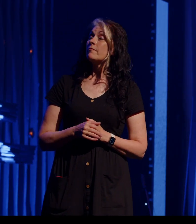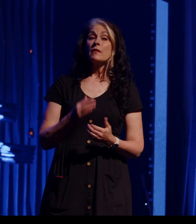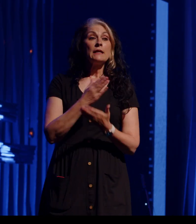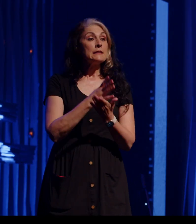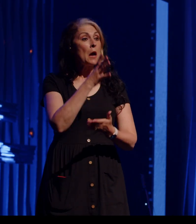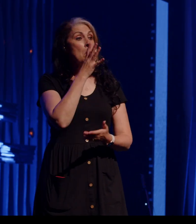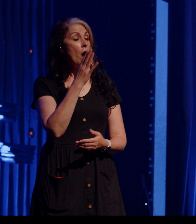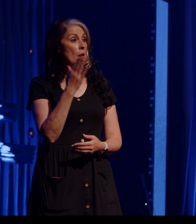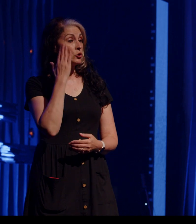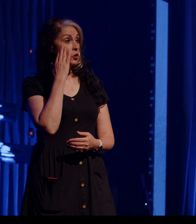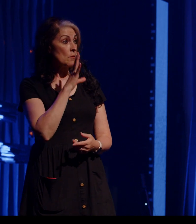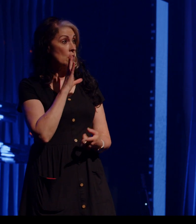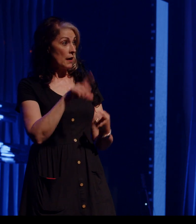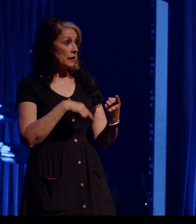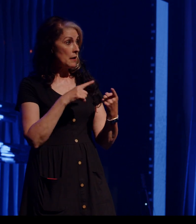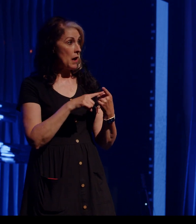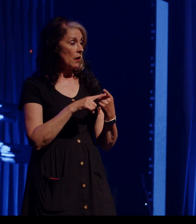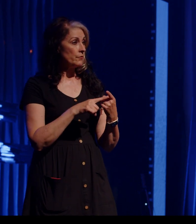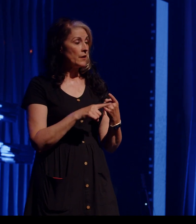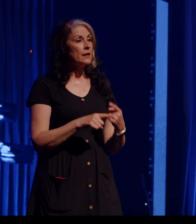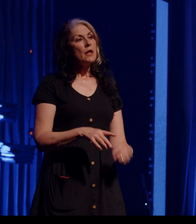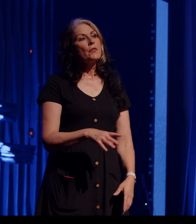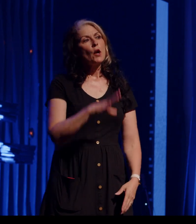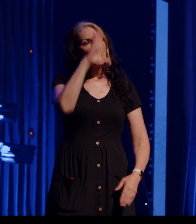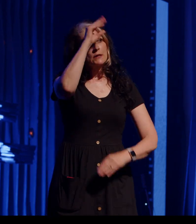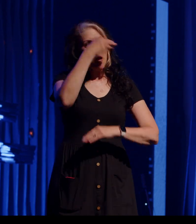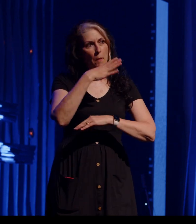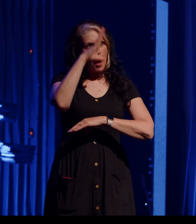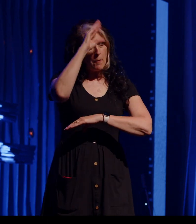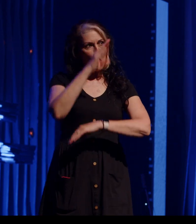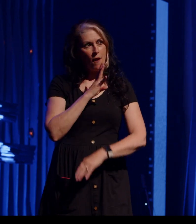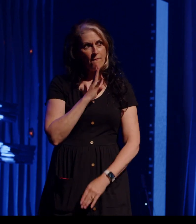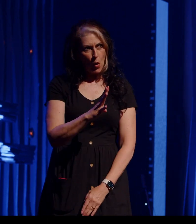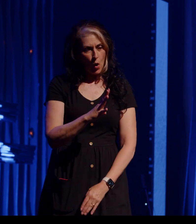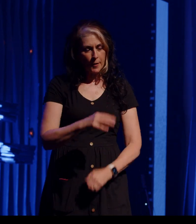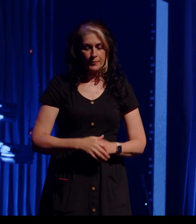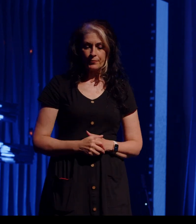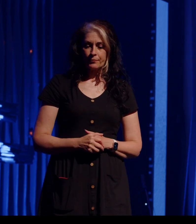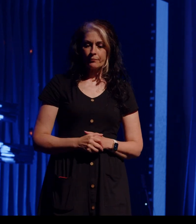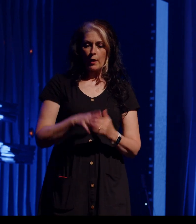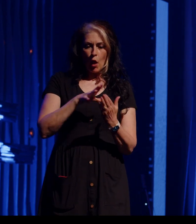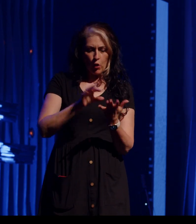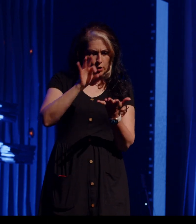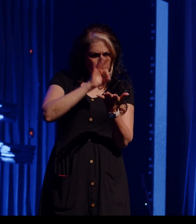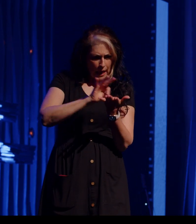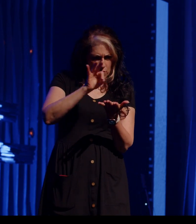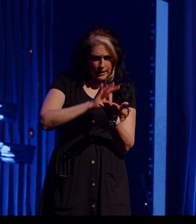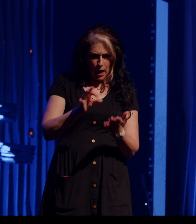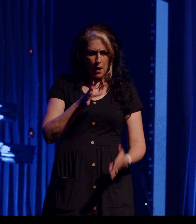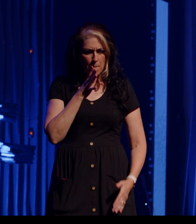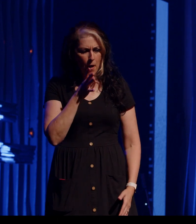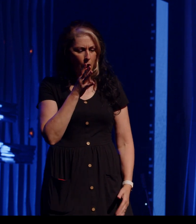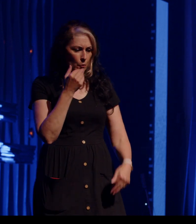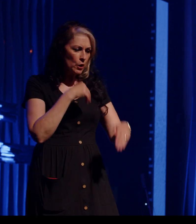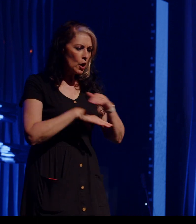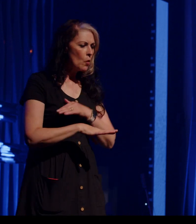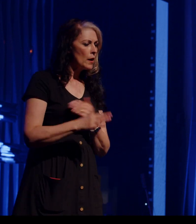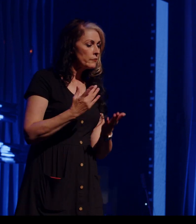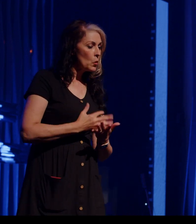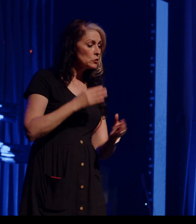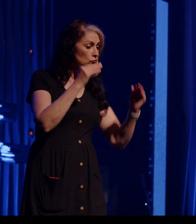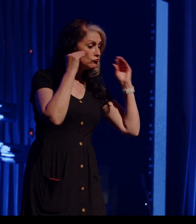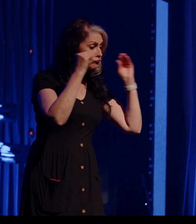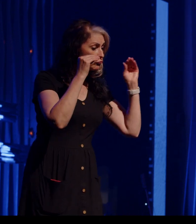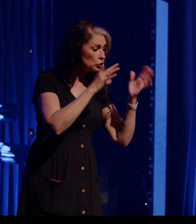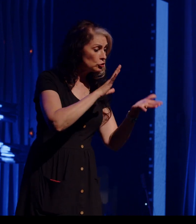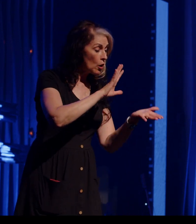moms here will know what I'm talking about. There's a 4-year-old son, and he was trying to learn how to count, and his mom would come in every so often, teach him